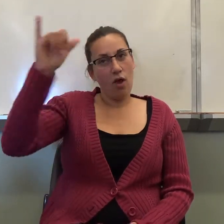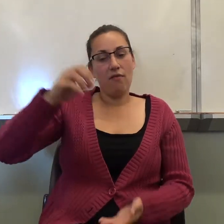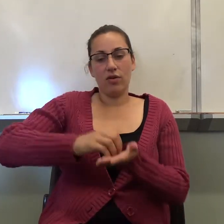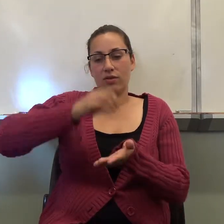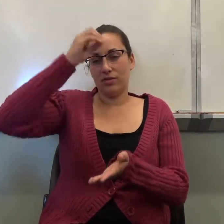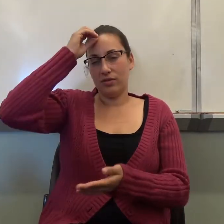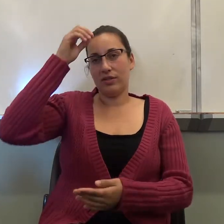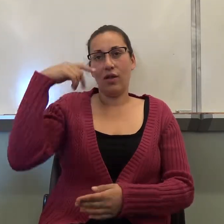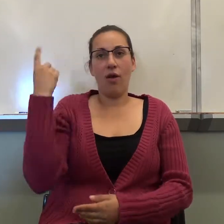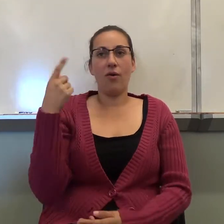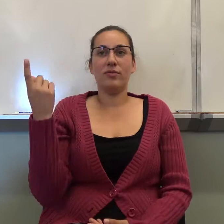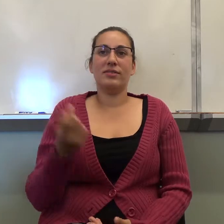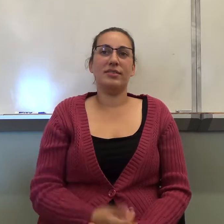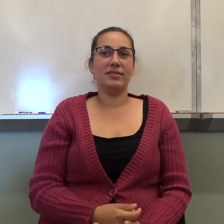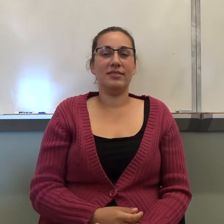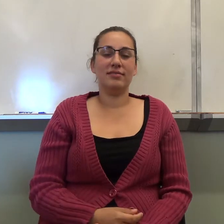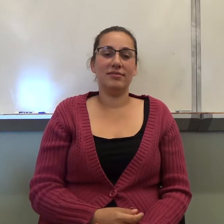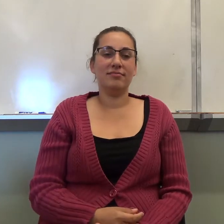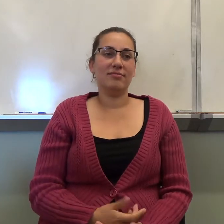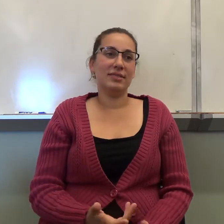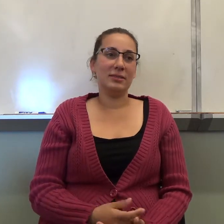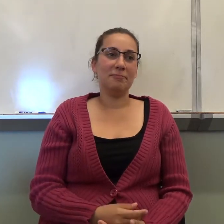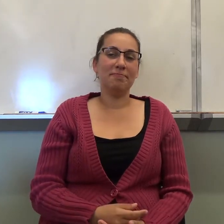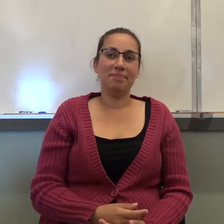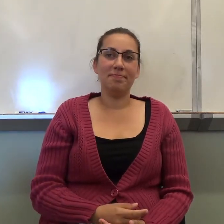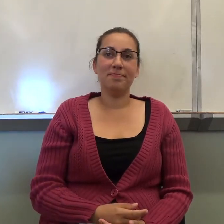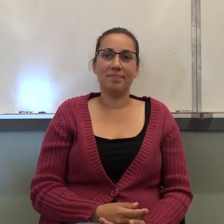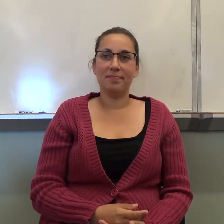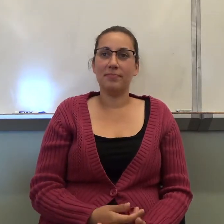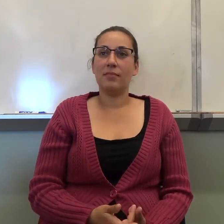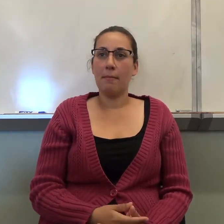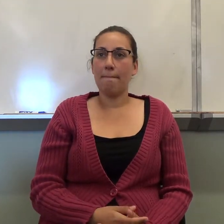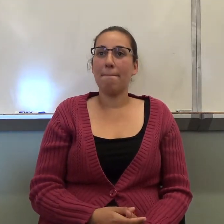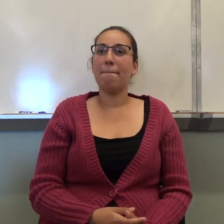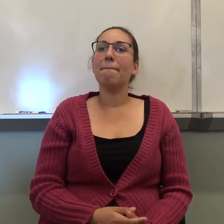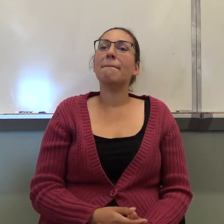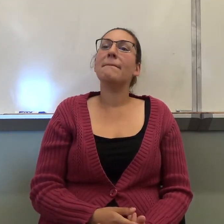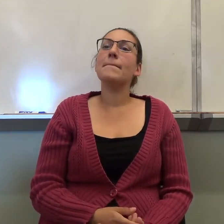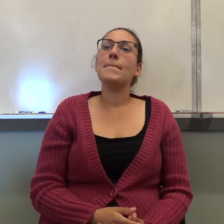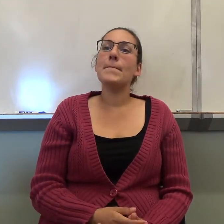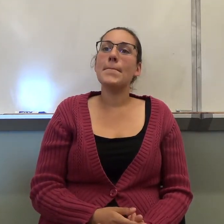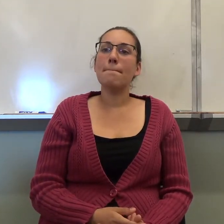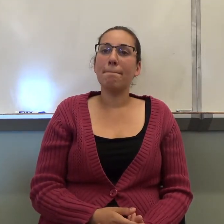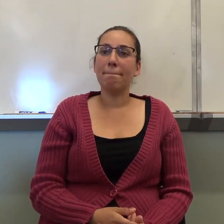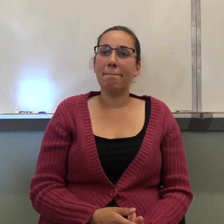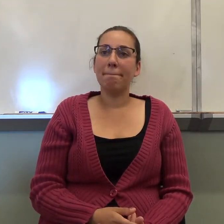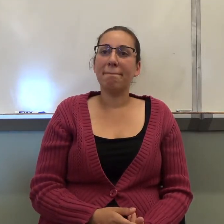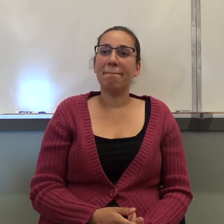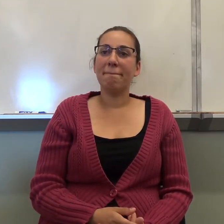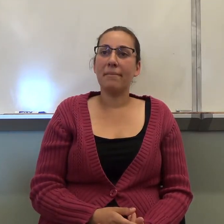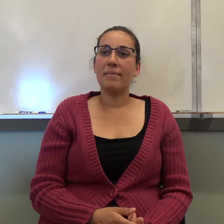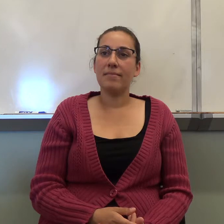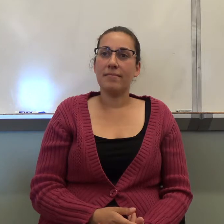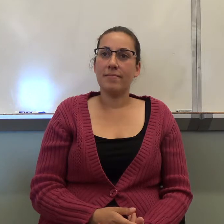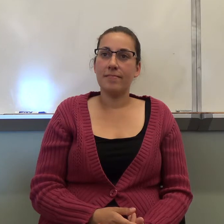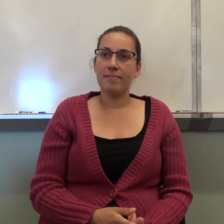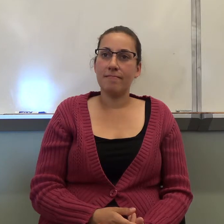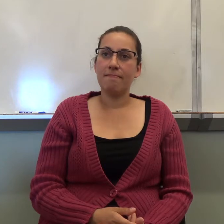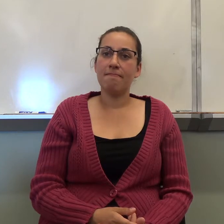They flip. That's it. That's all multiplying by -1 does. It simply flips the signs. That's it.